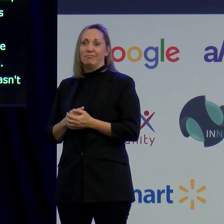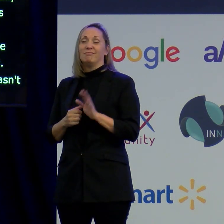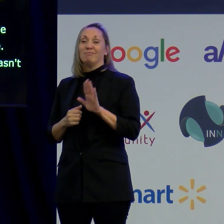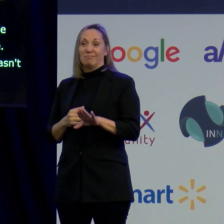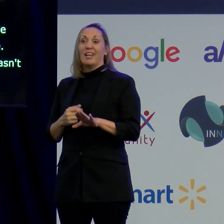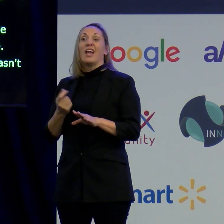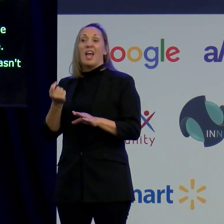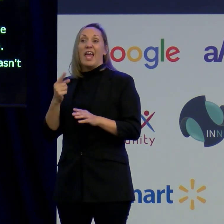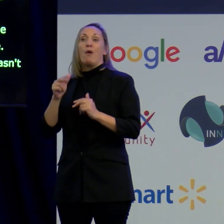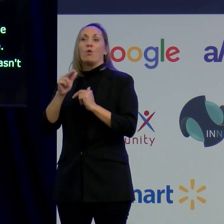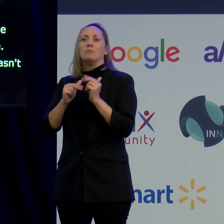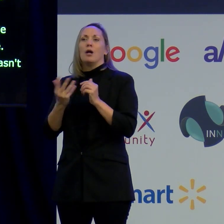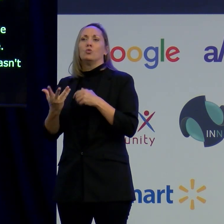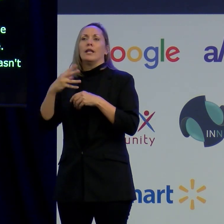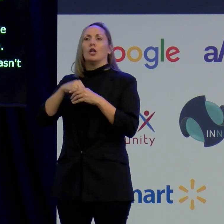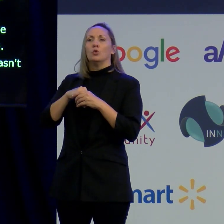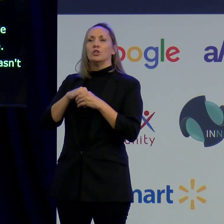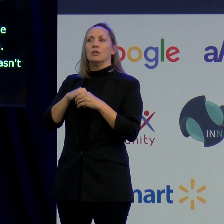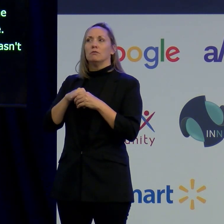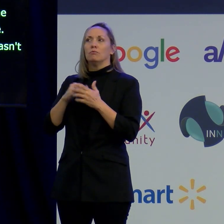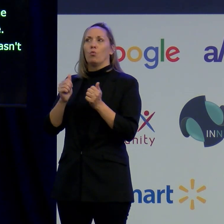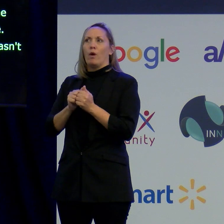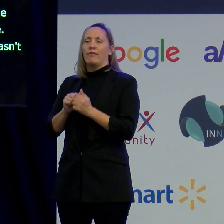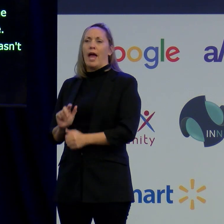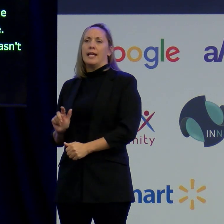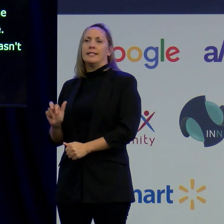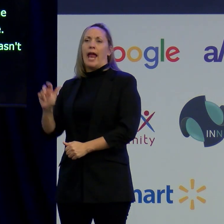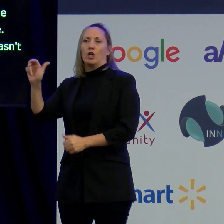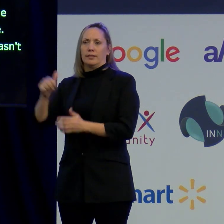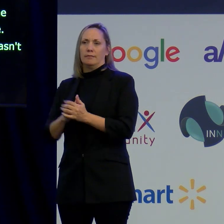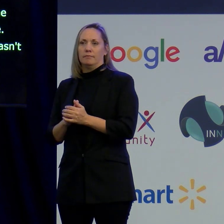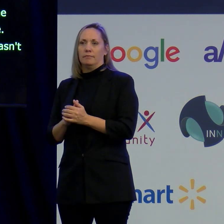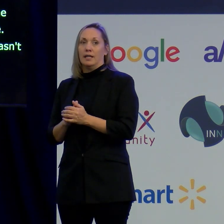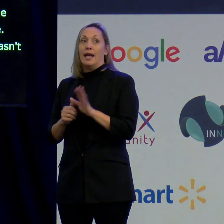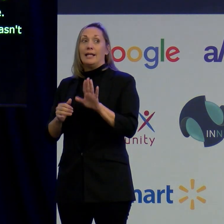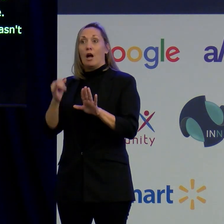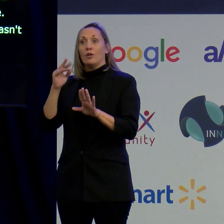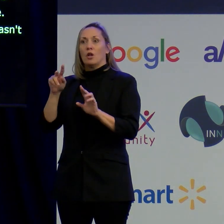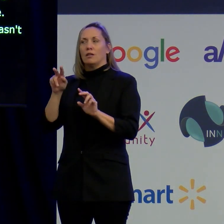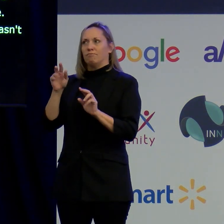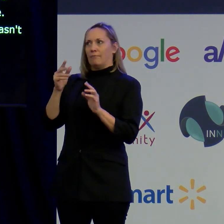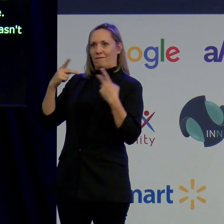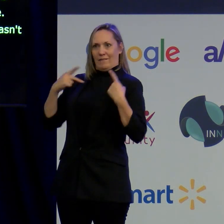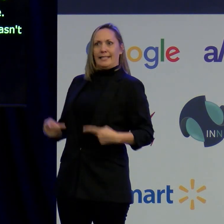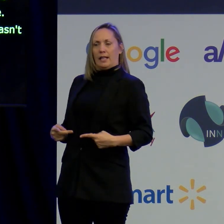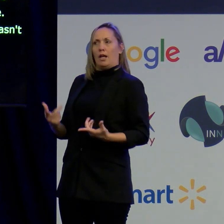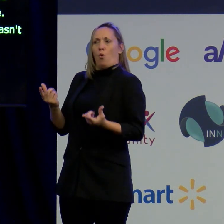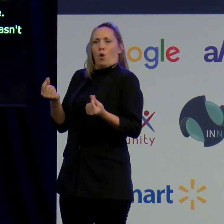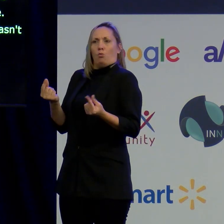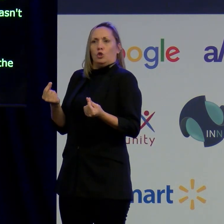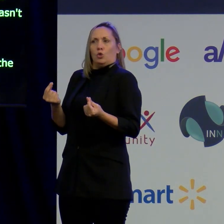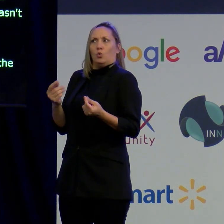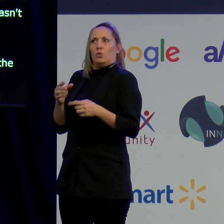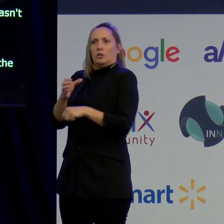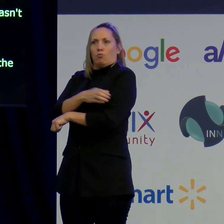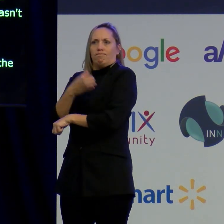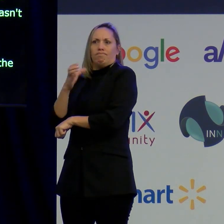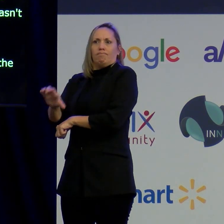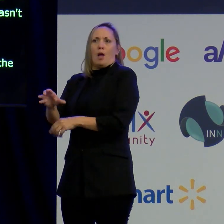built with the inclusion of stairs. Now, if we look at this from the physical angle and we look at what we can do to empower a